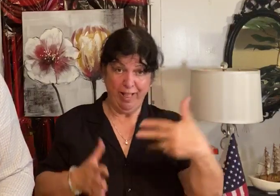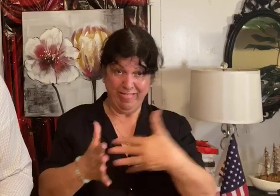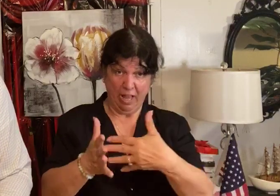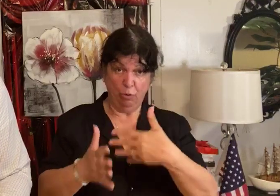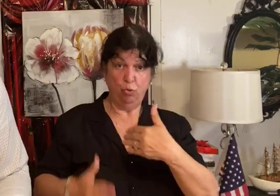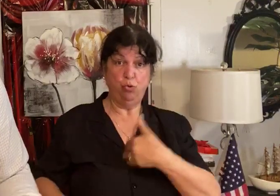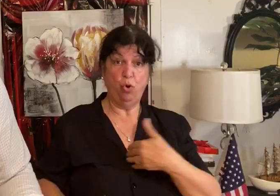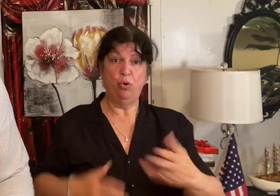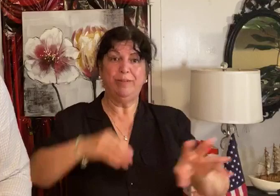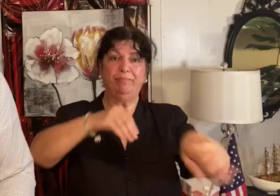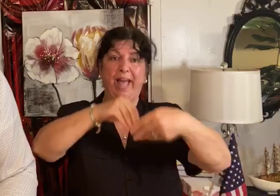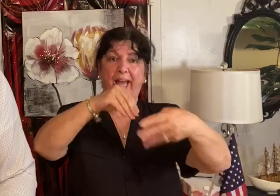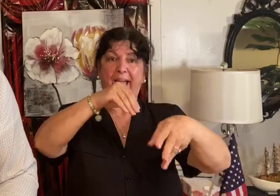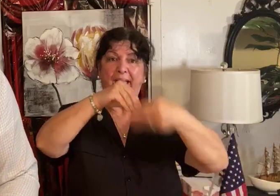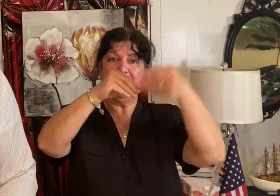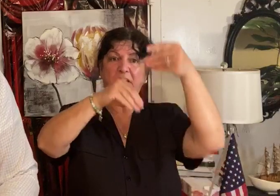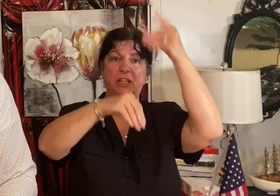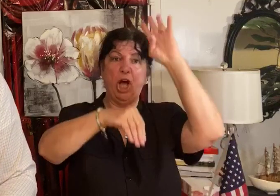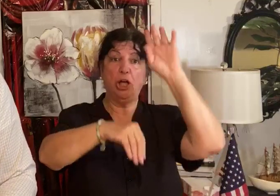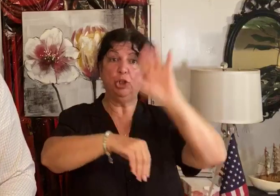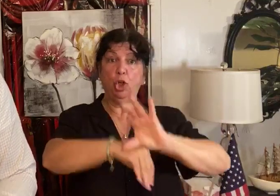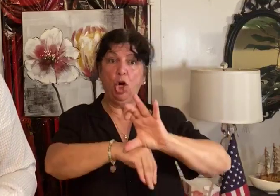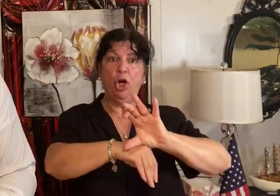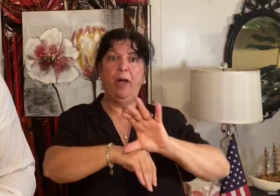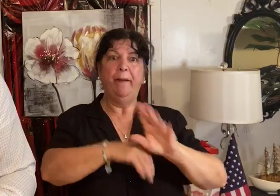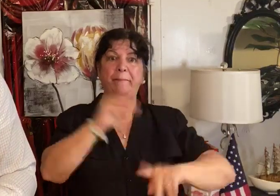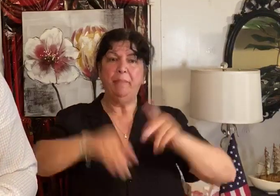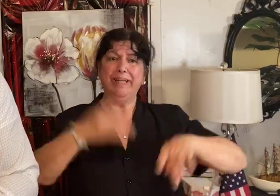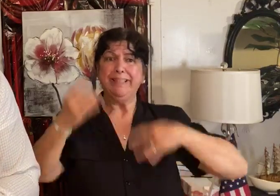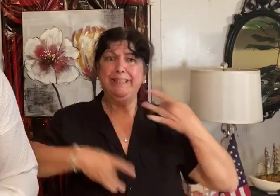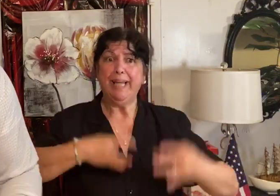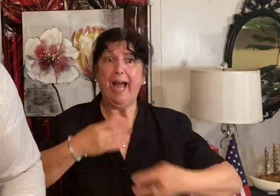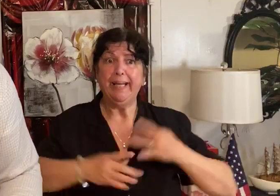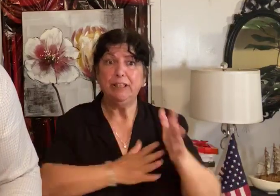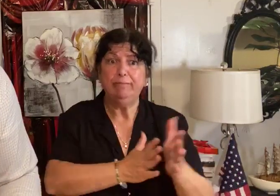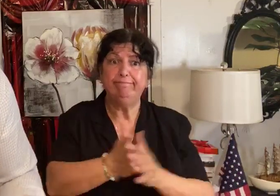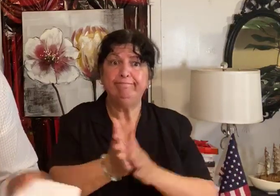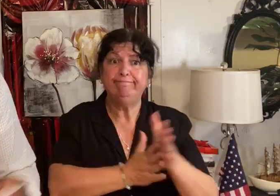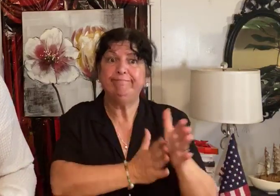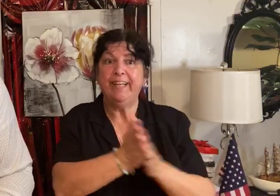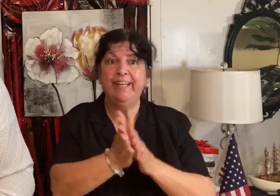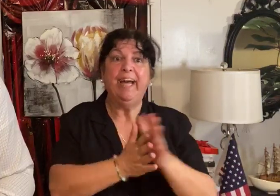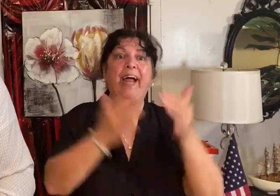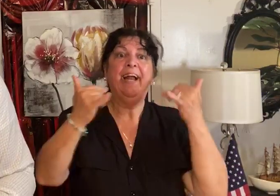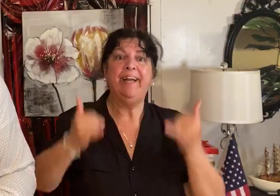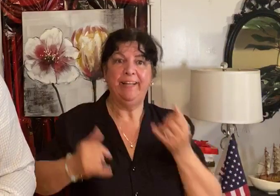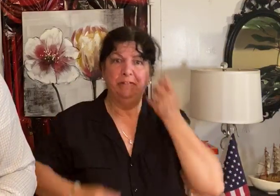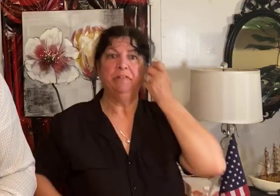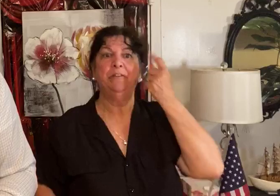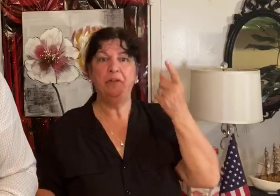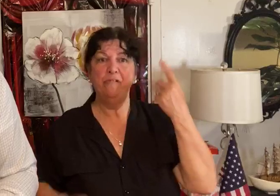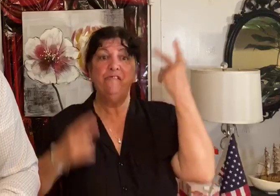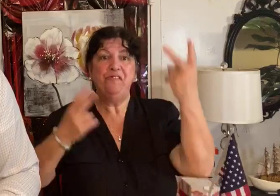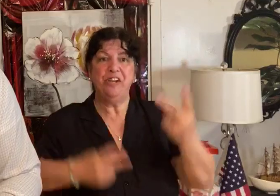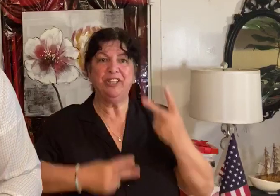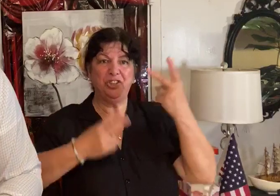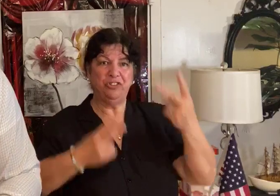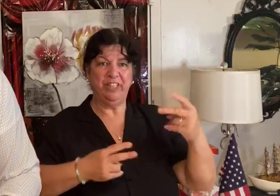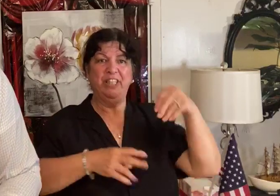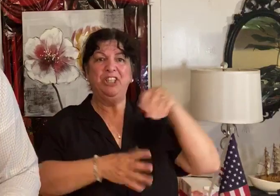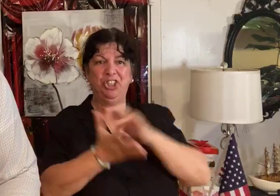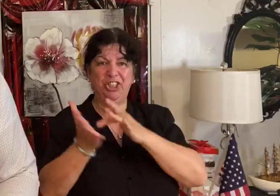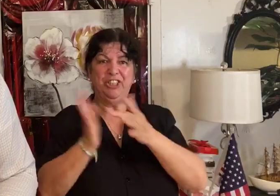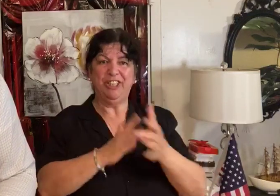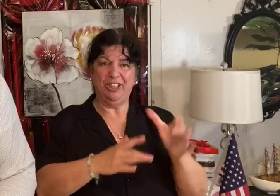added to God's church. And people were excited because now they realized that they had victory in Jesus